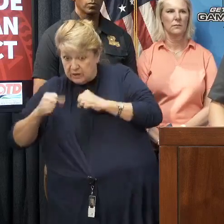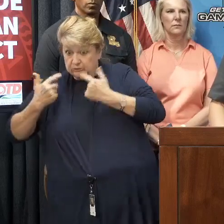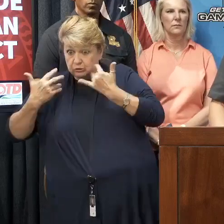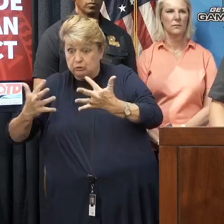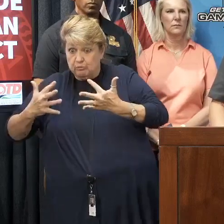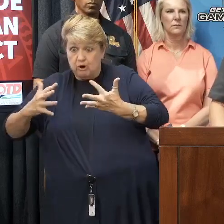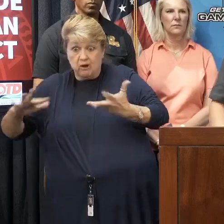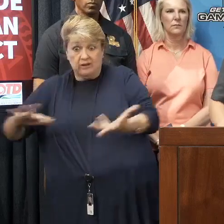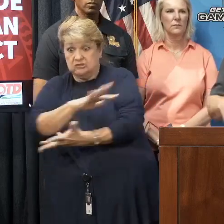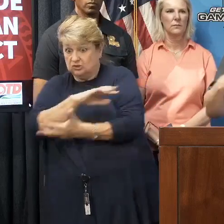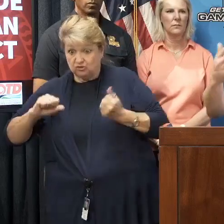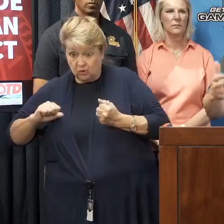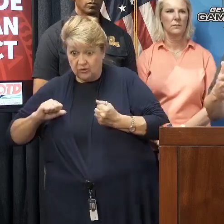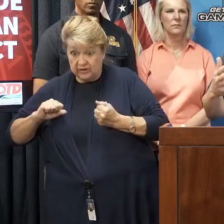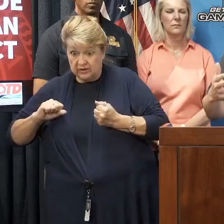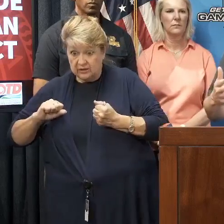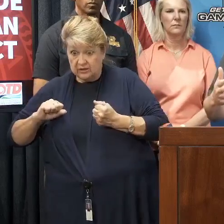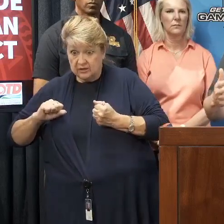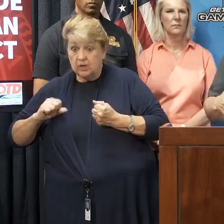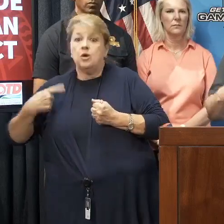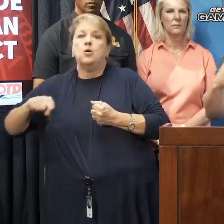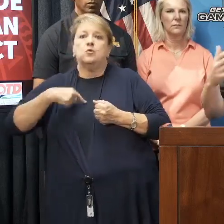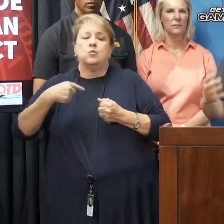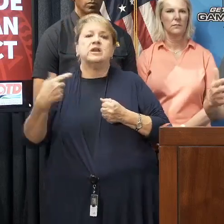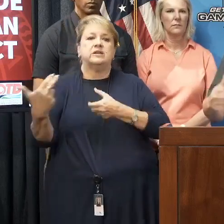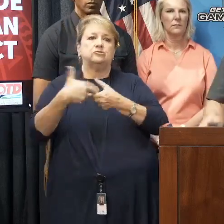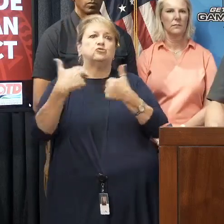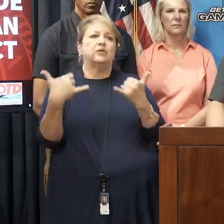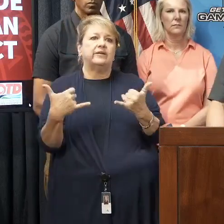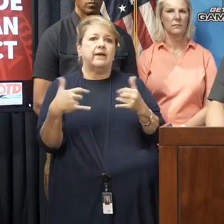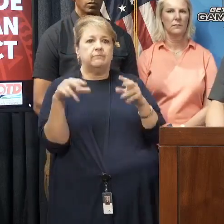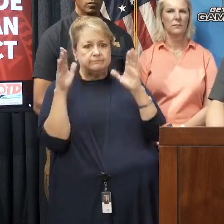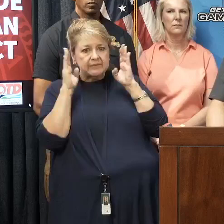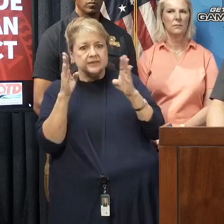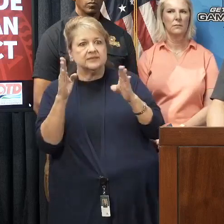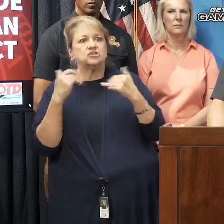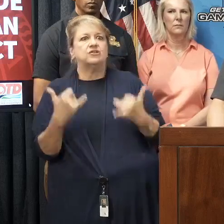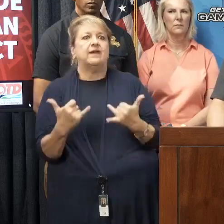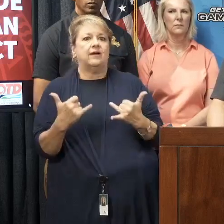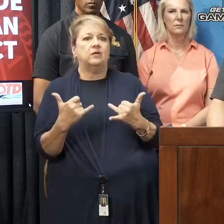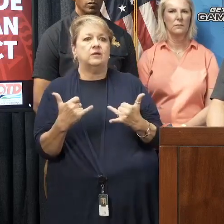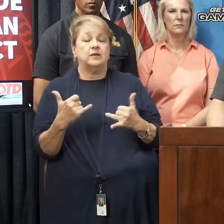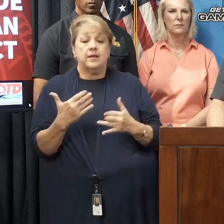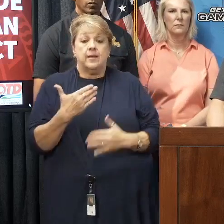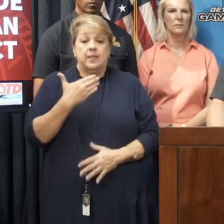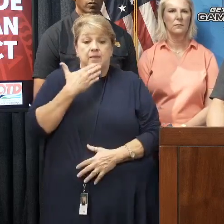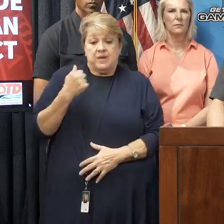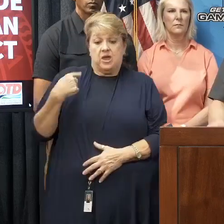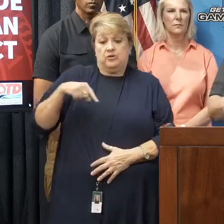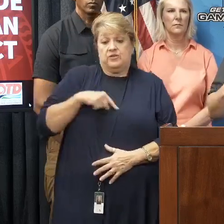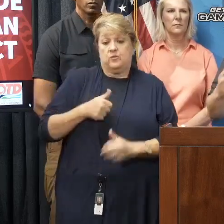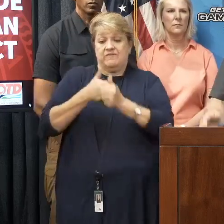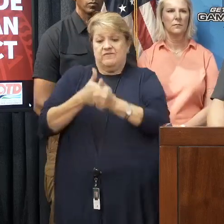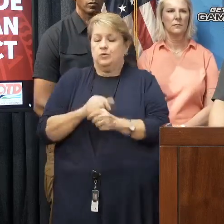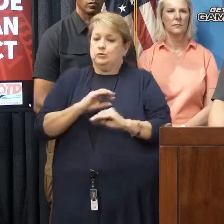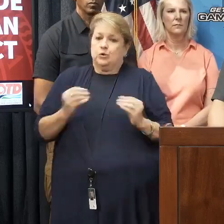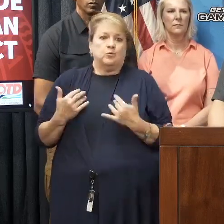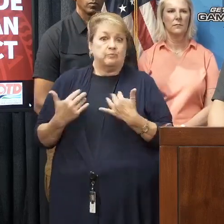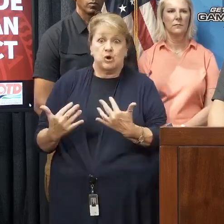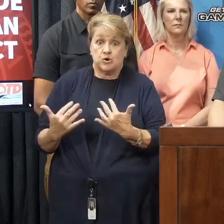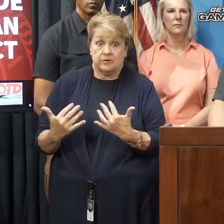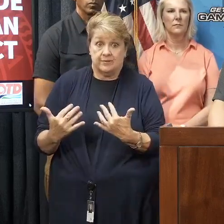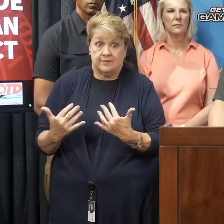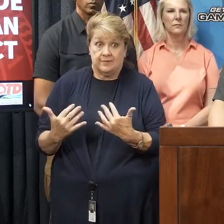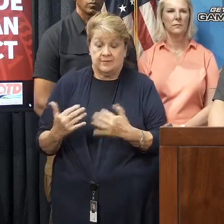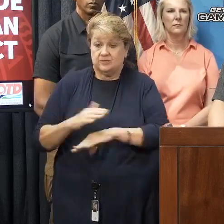us is we need to get on board with it now, because the sooner we do a better job of adhering to that, and the sooner